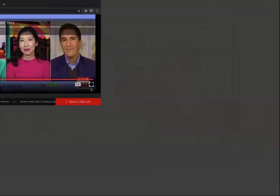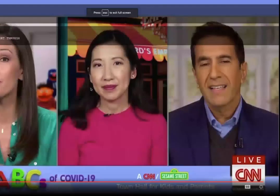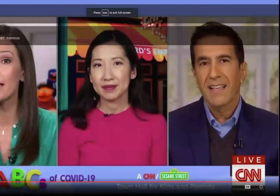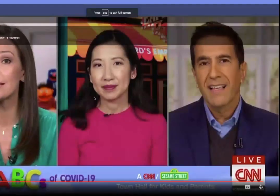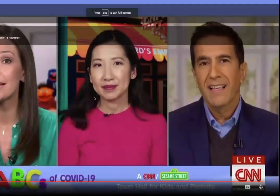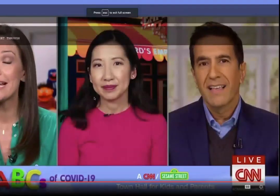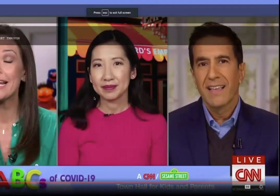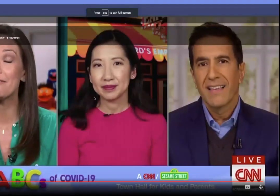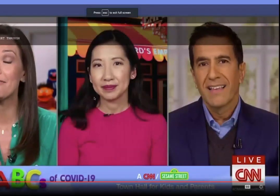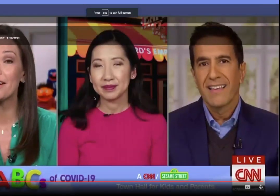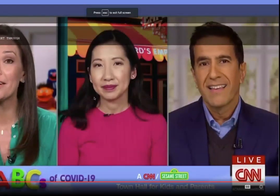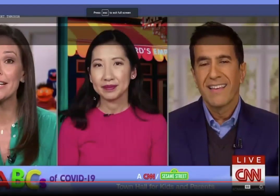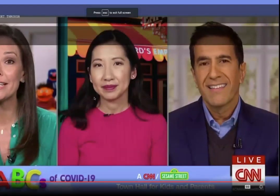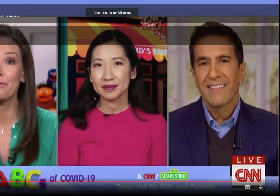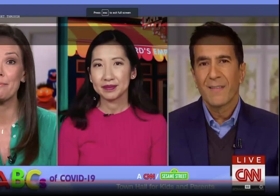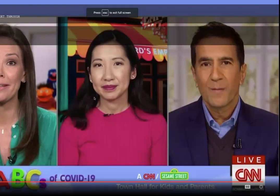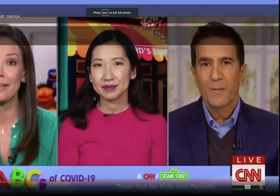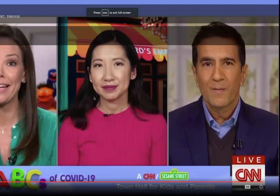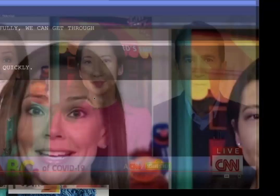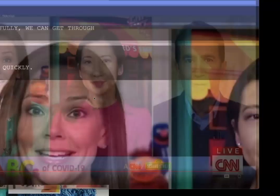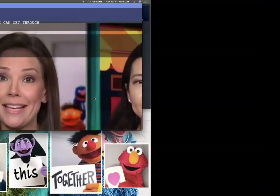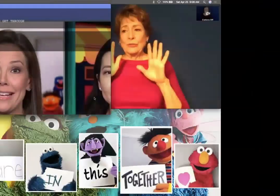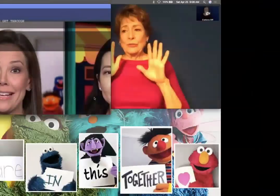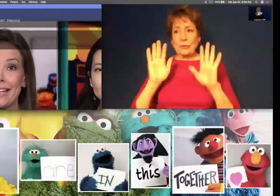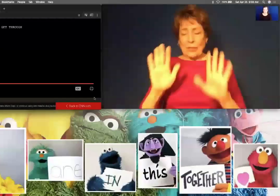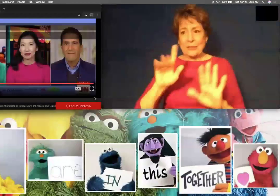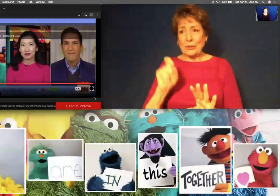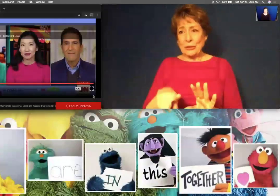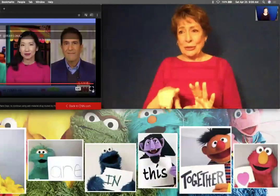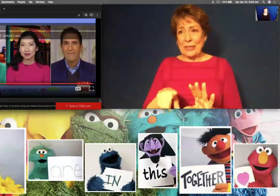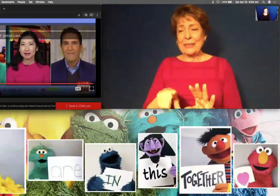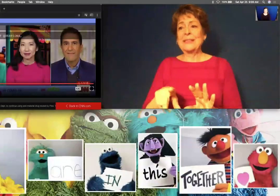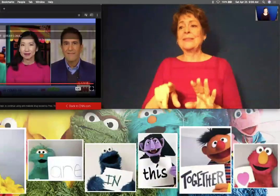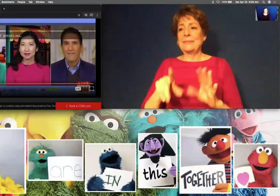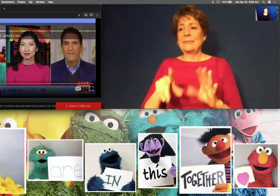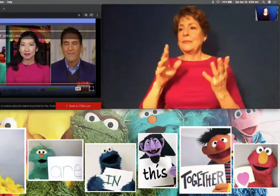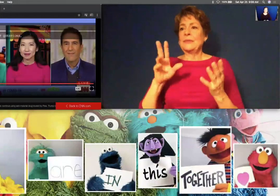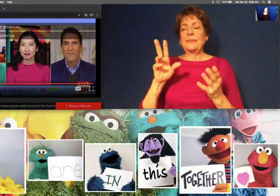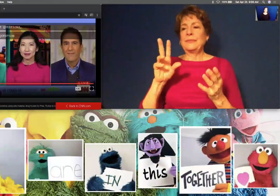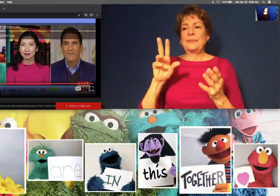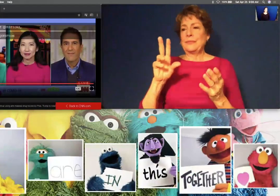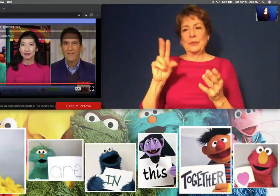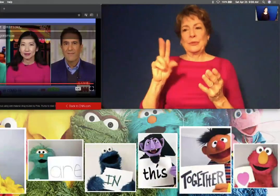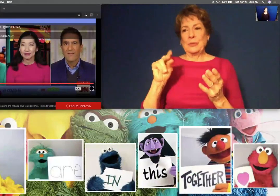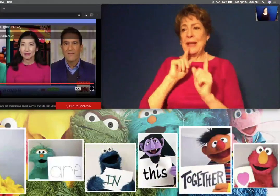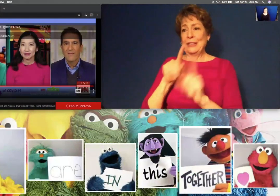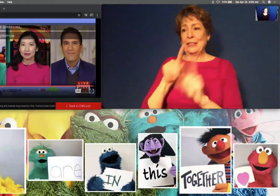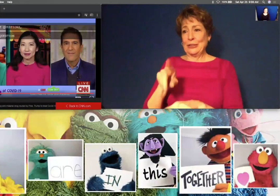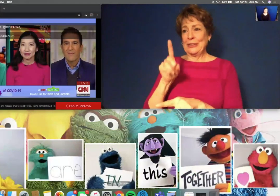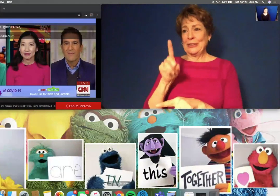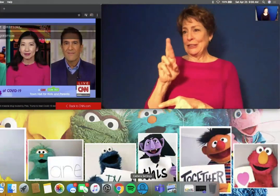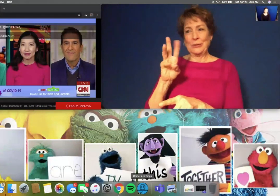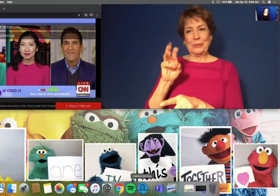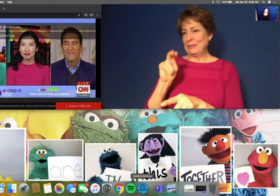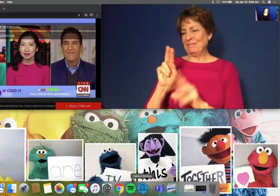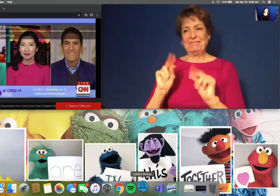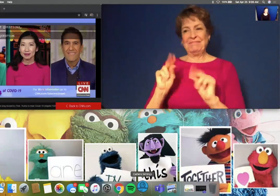through water? Can I get it from a pool or a ocean if I swim in